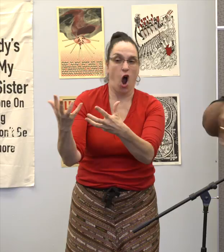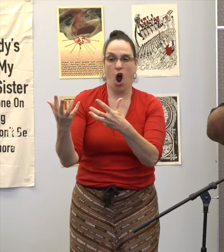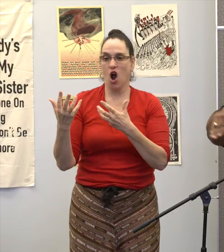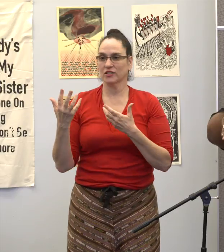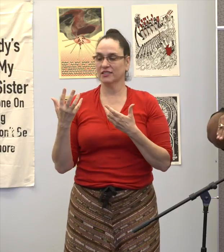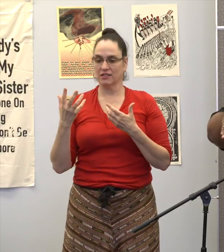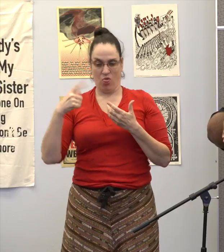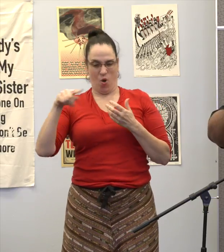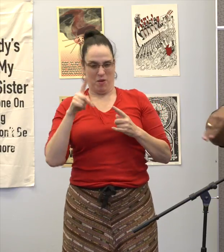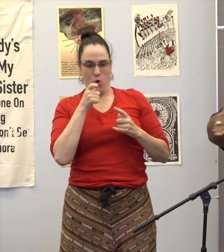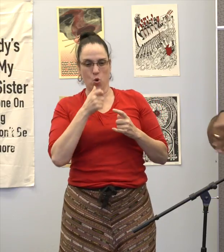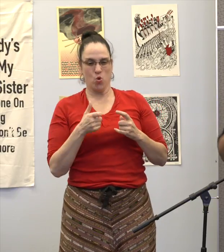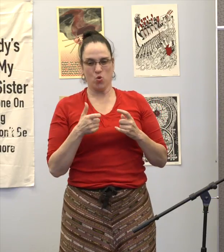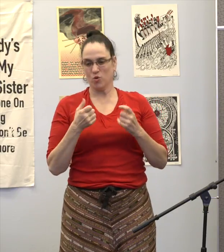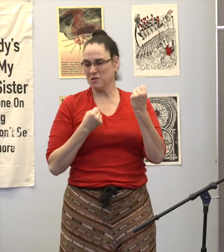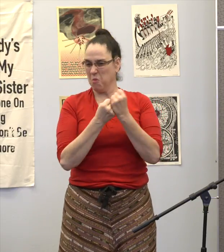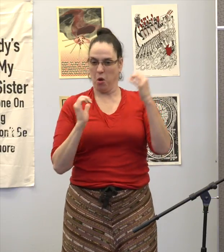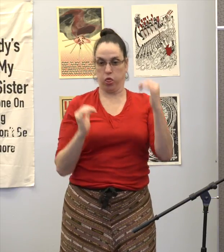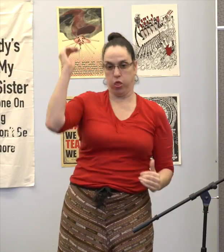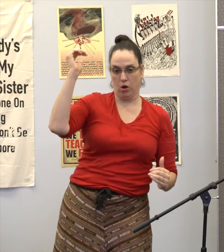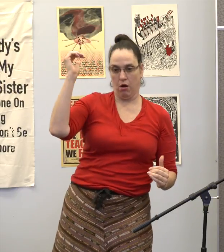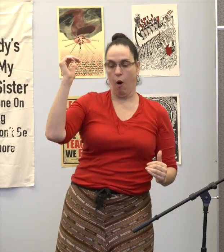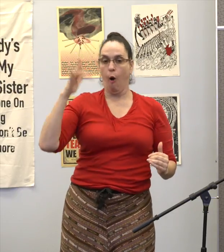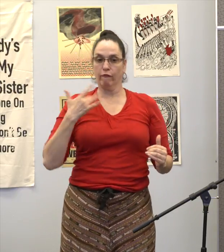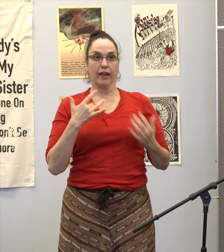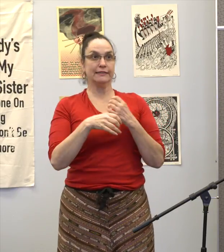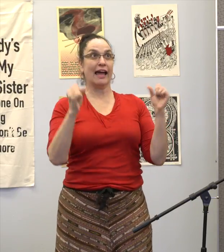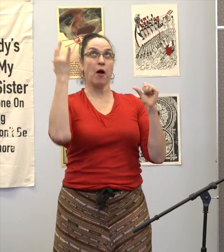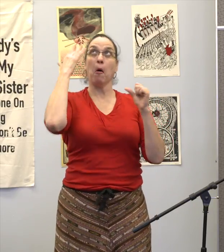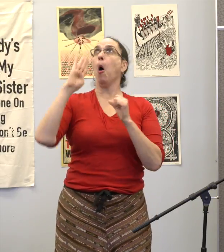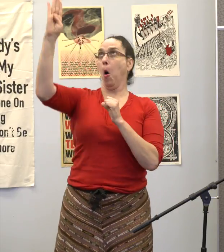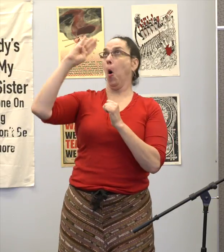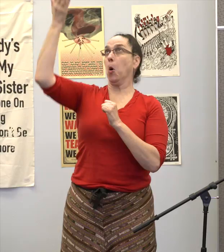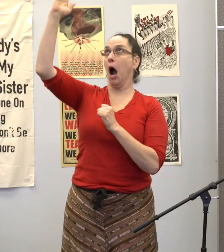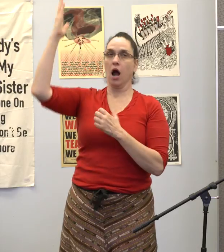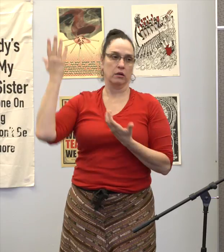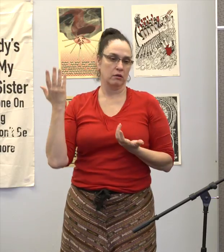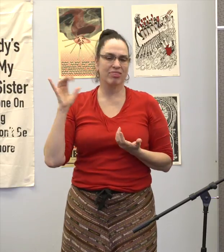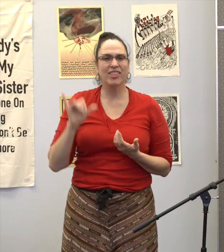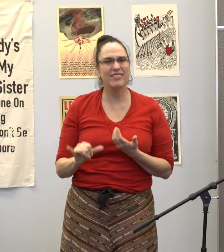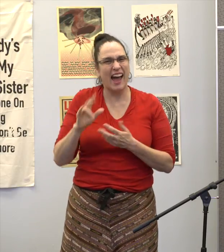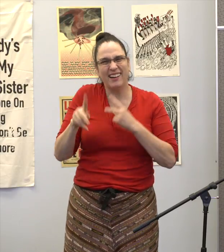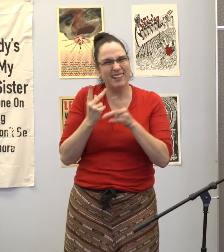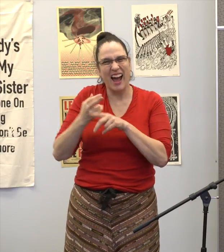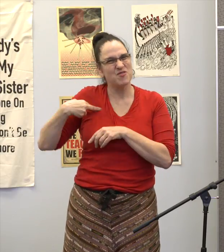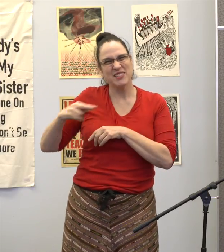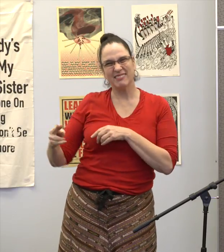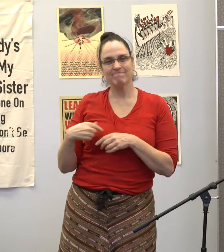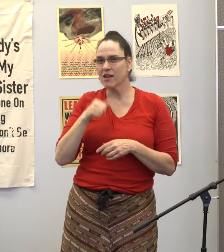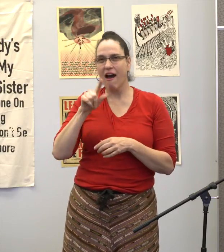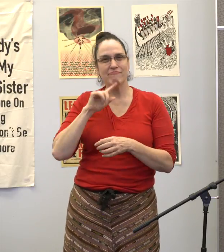safe space for injustice without critique. When that kind of religion allows religionists to go in and